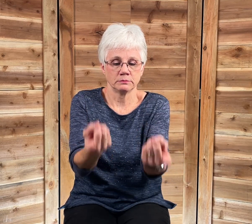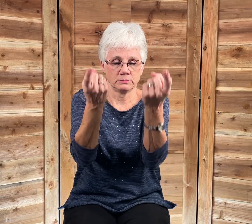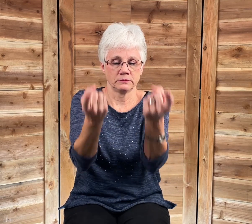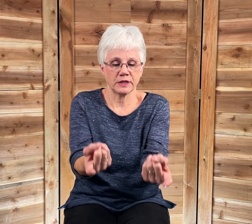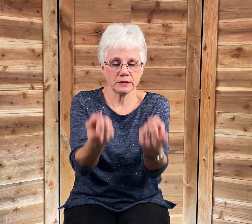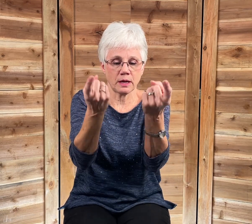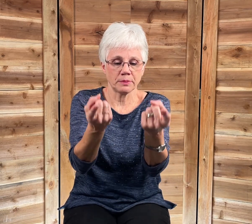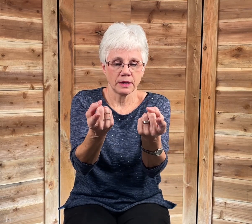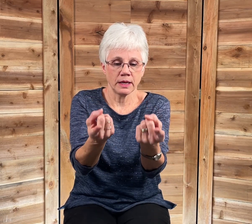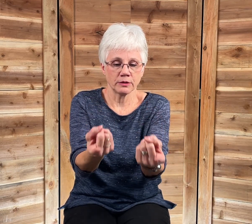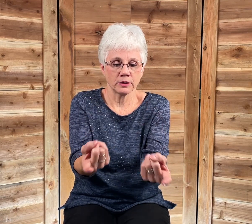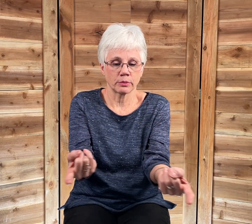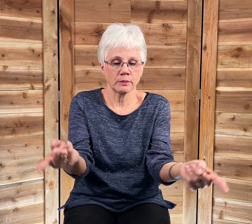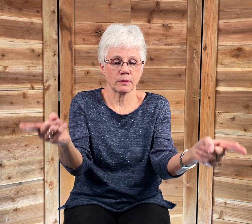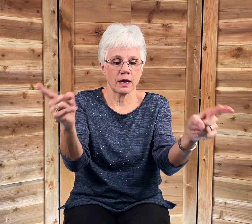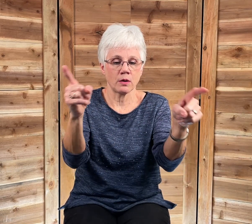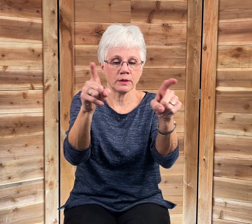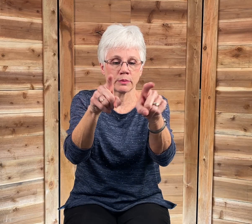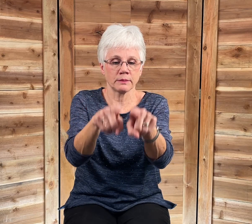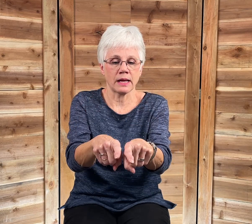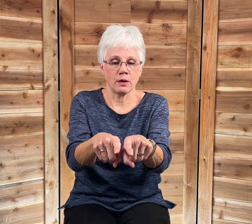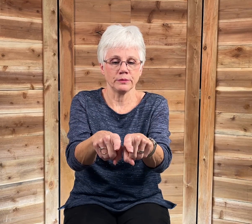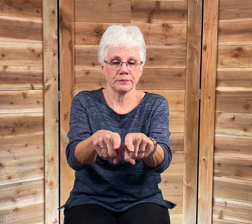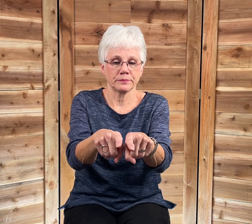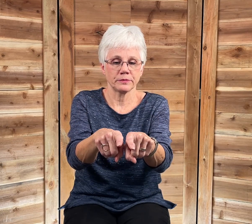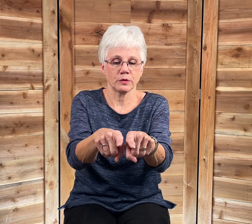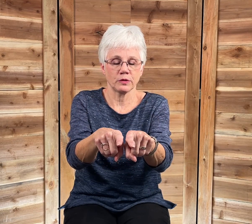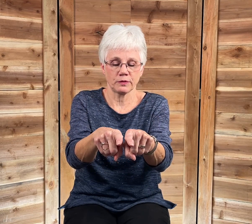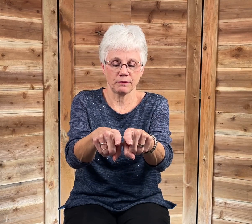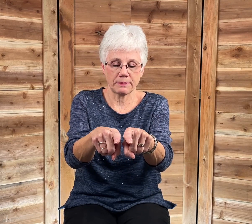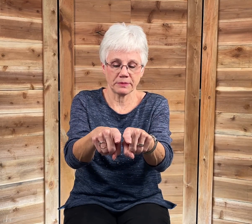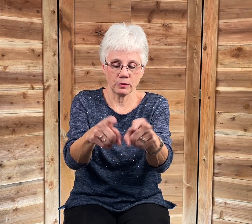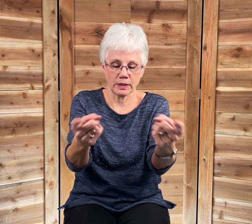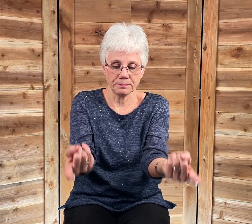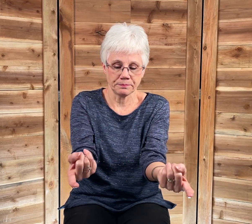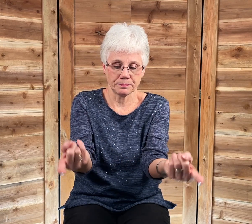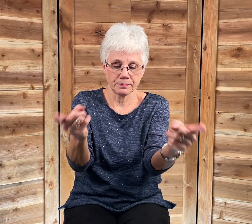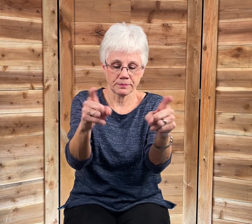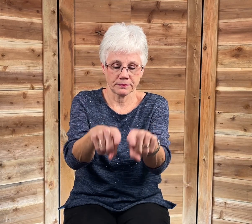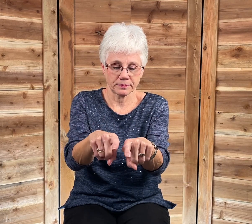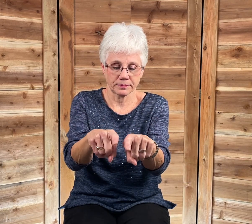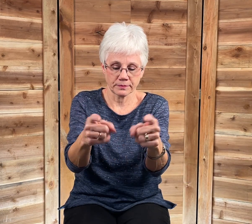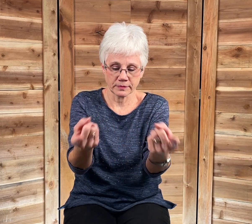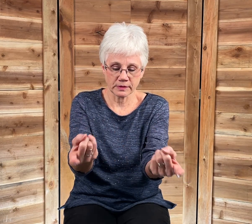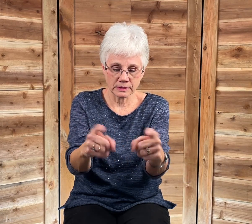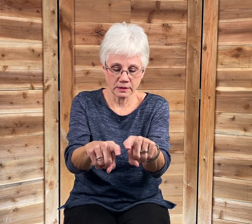indexes face up and you're going to bring them around and bring them down so that they're flip-flop the other way.